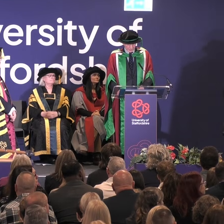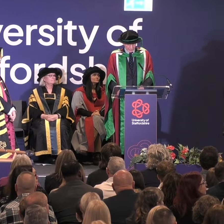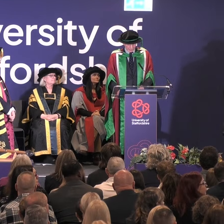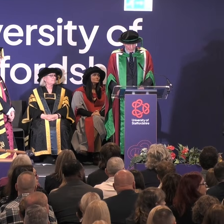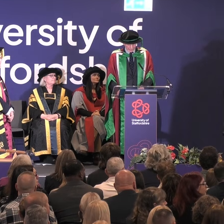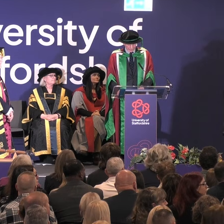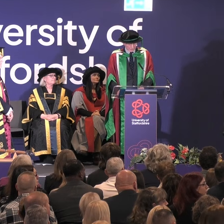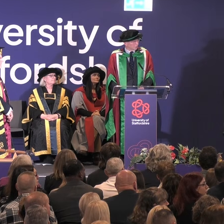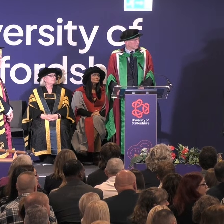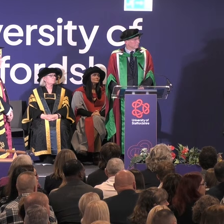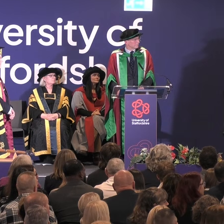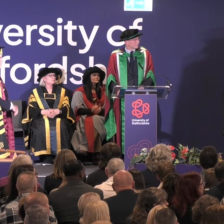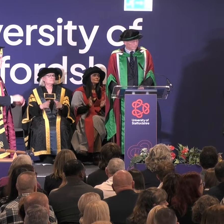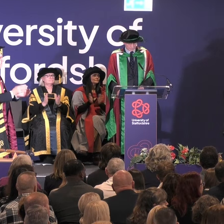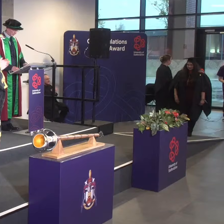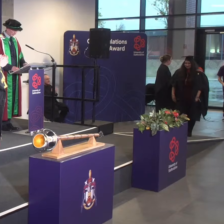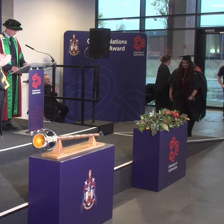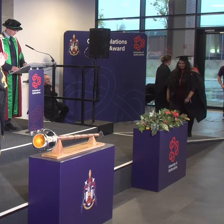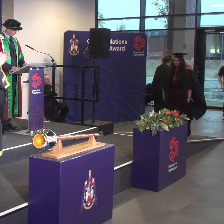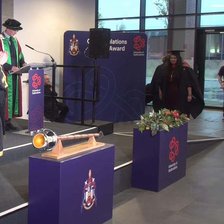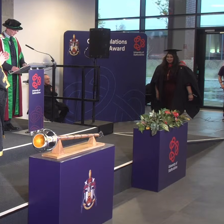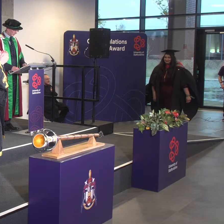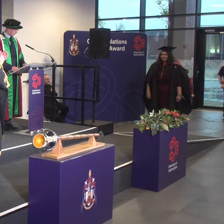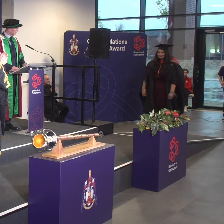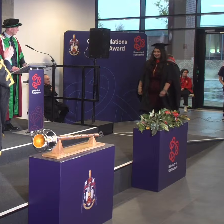Rajay Temi Larazan.